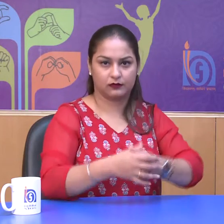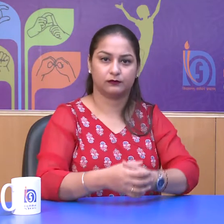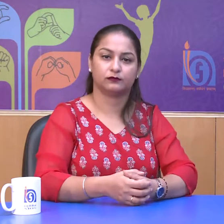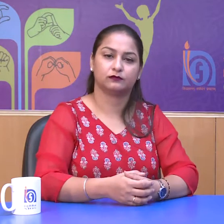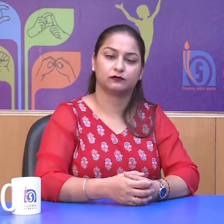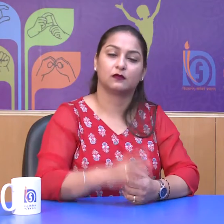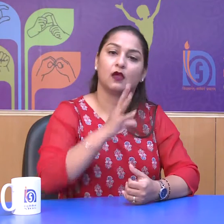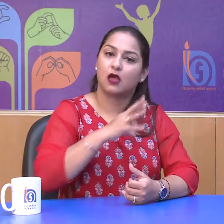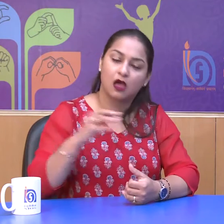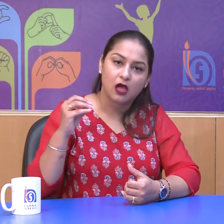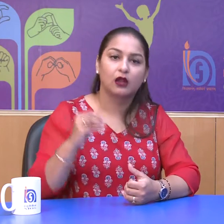and Bhav Prakash.